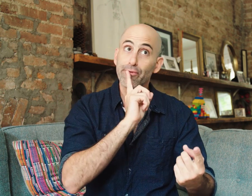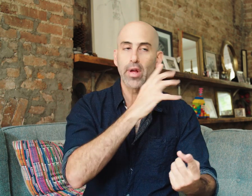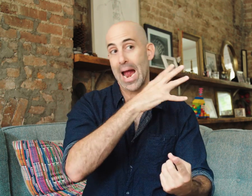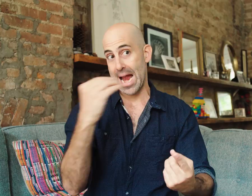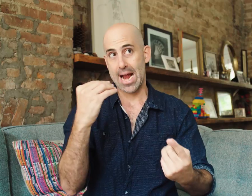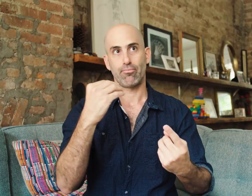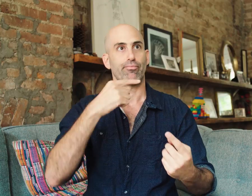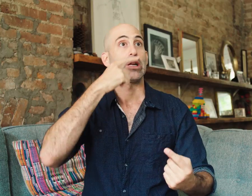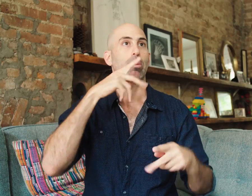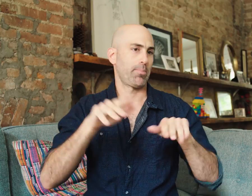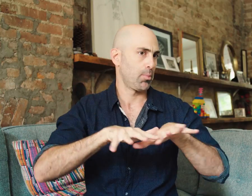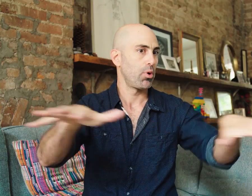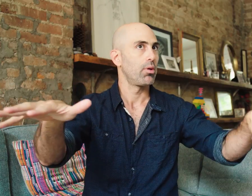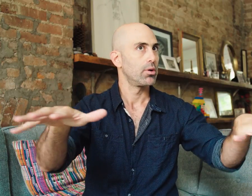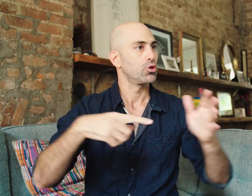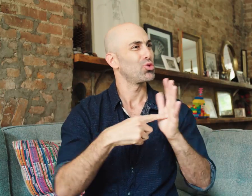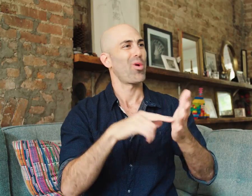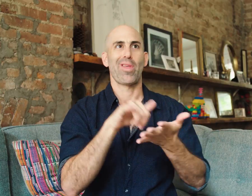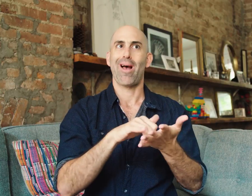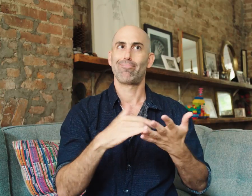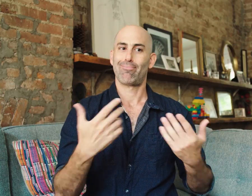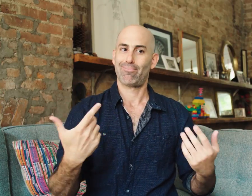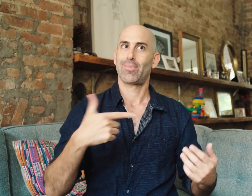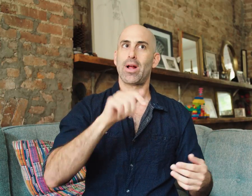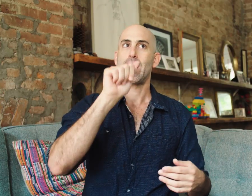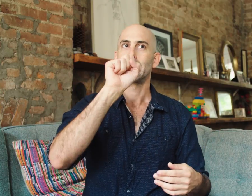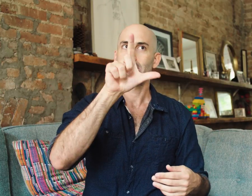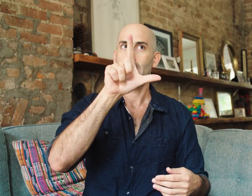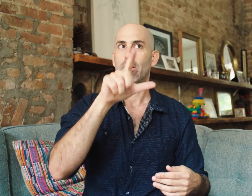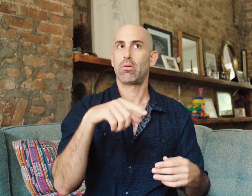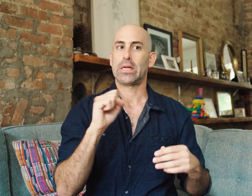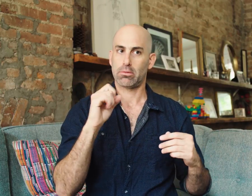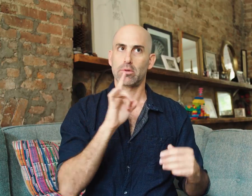people to this art form and show them that ASL is a sophisticated language.